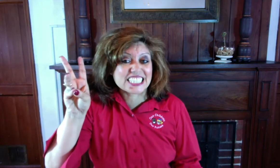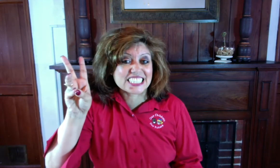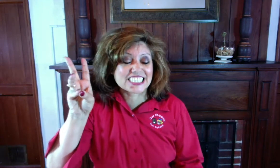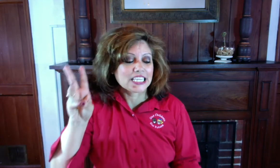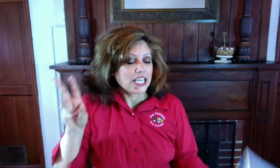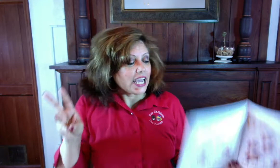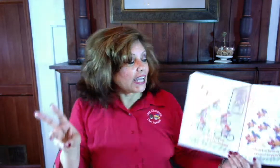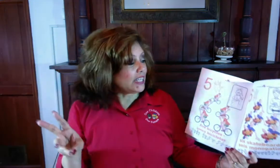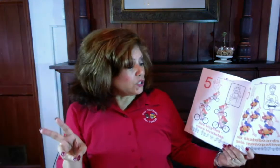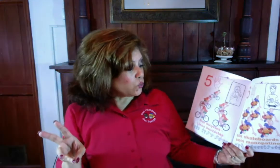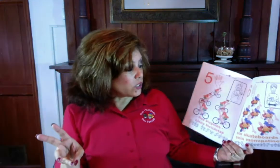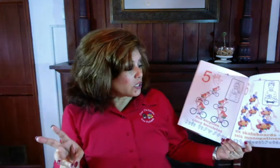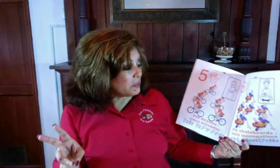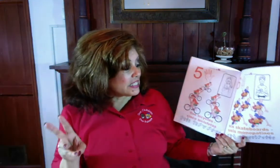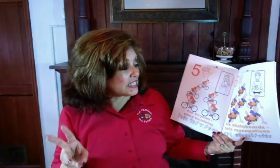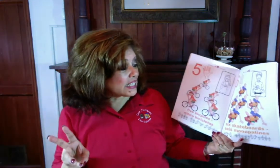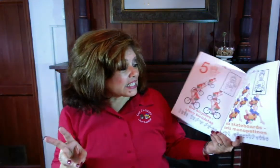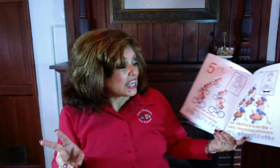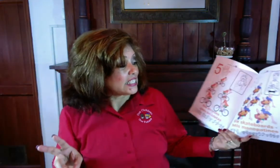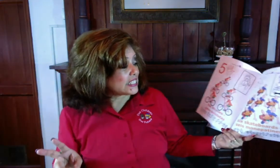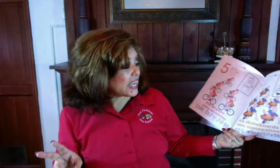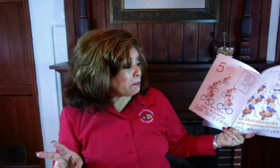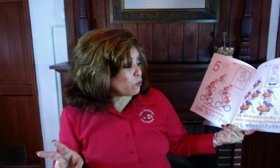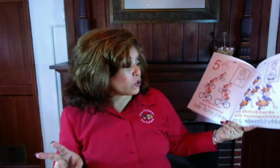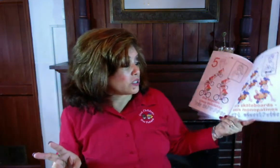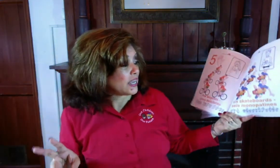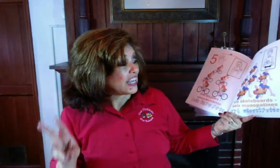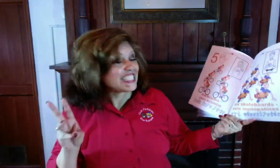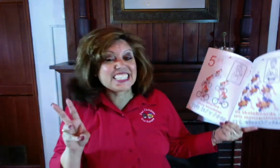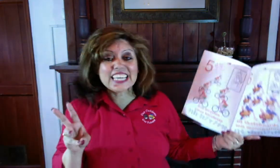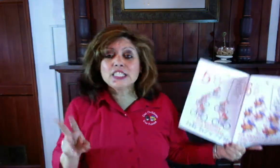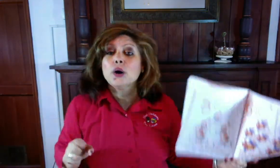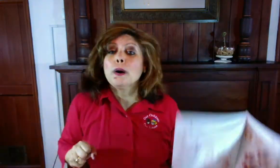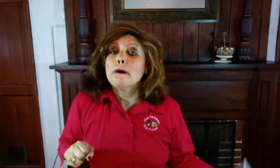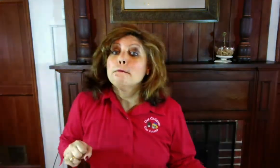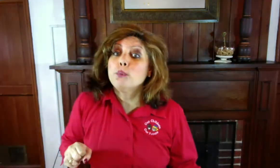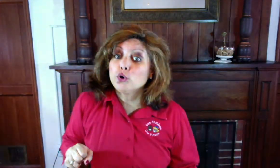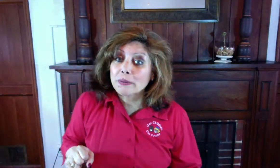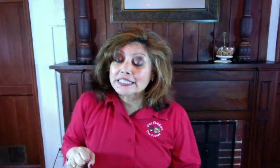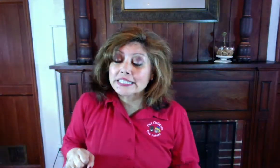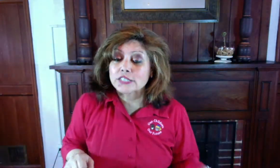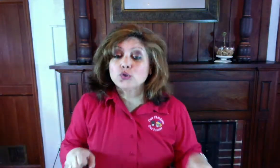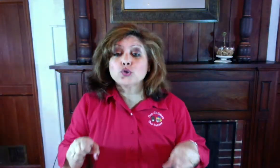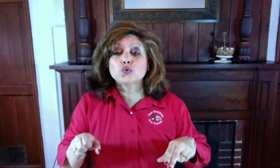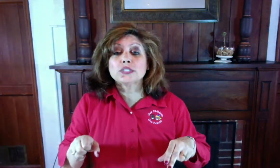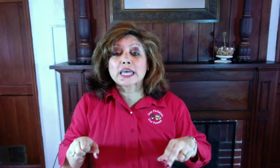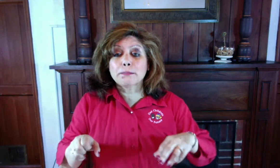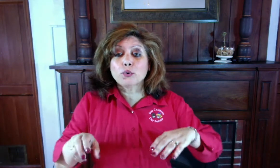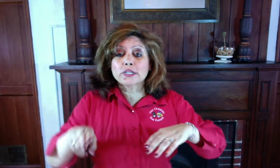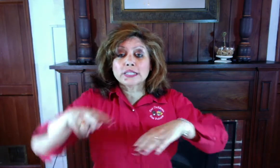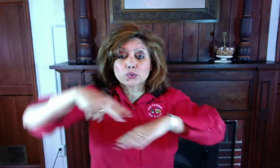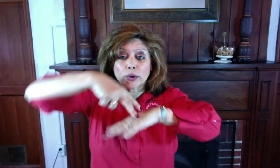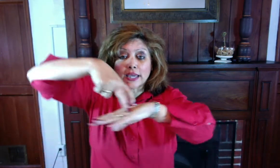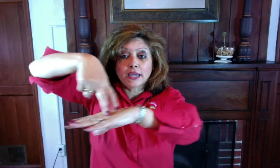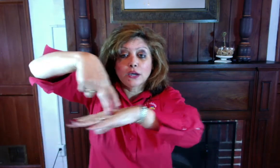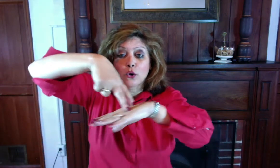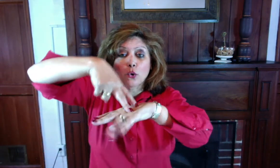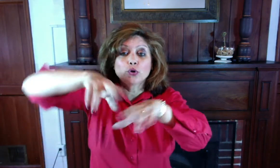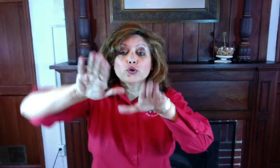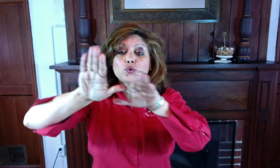6. And this one's going to be 6 skateboards. 6 monopatines. You could do skateboard this way, or you could do